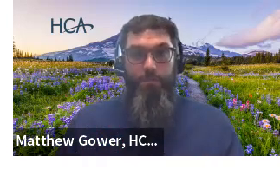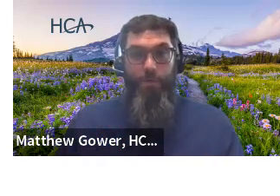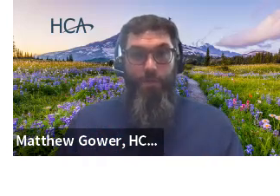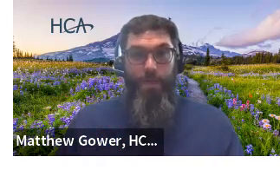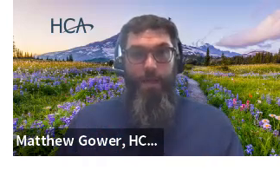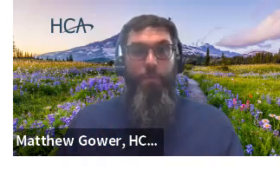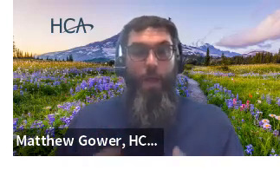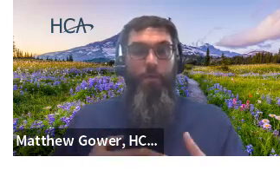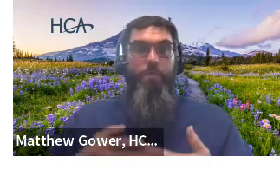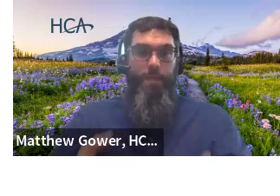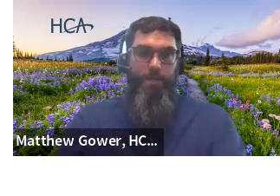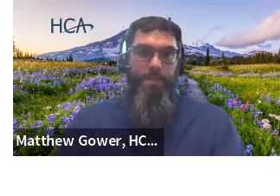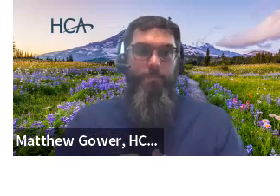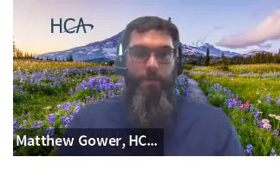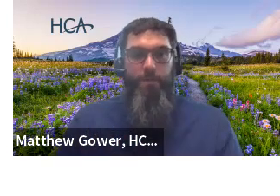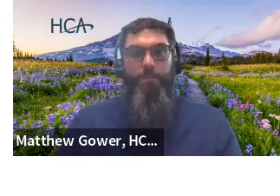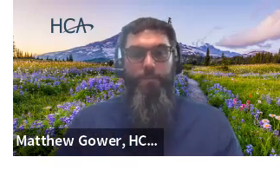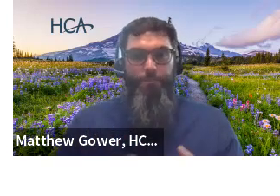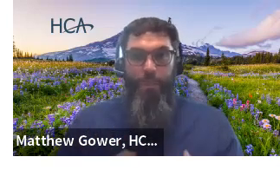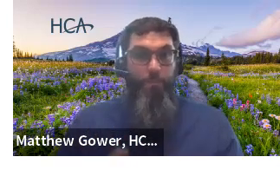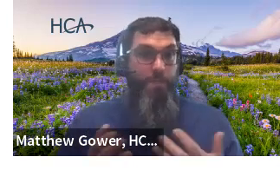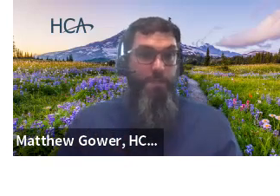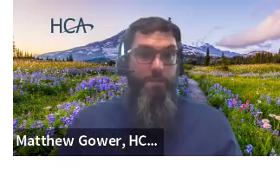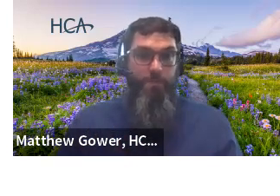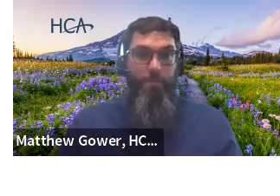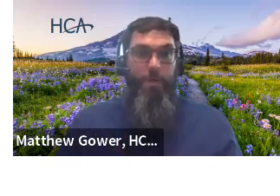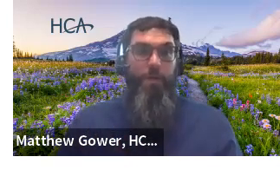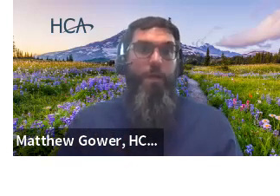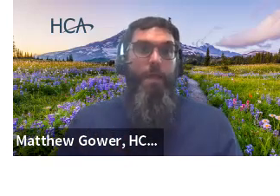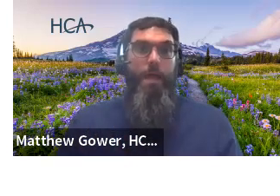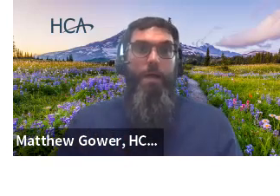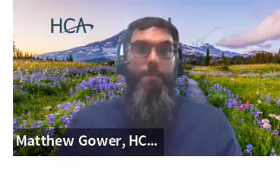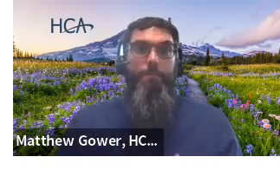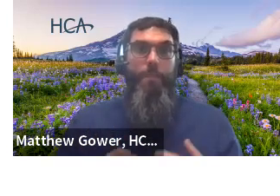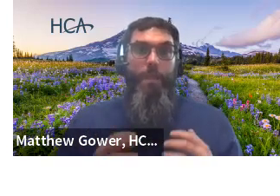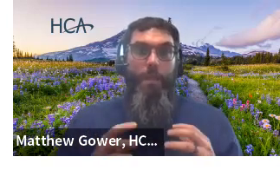things pretty good now, but how can we take it a step further? But it's just a framework.